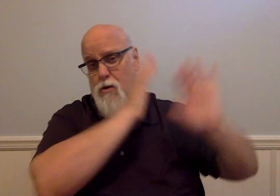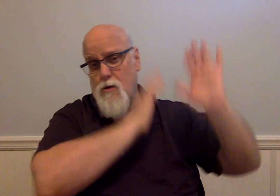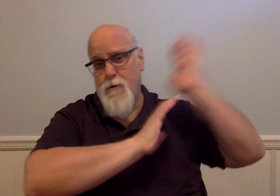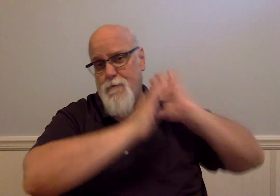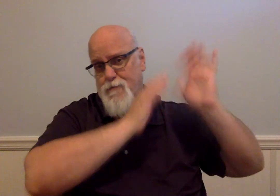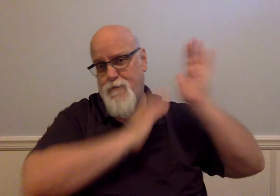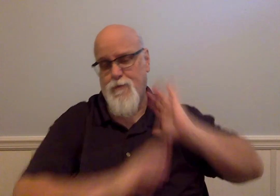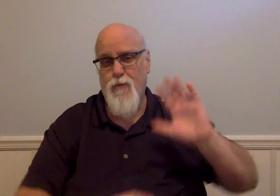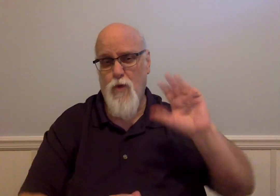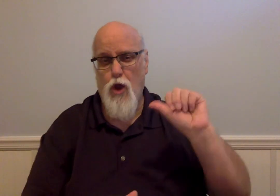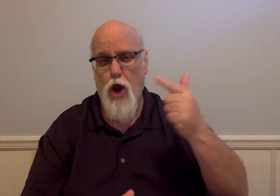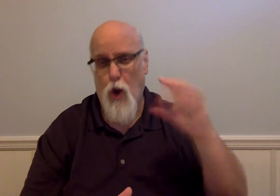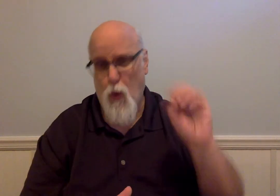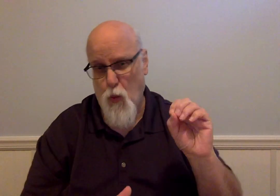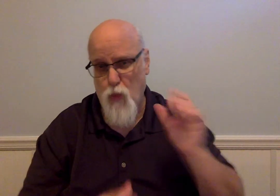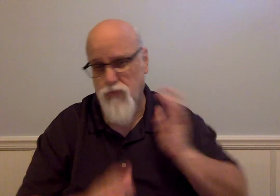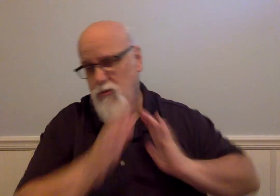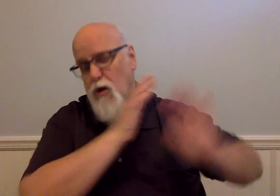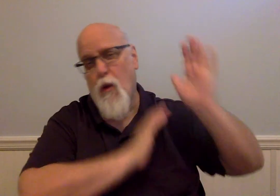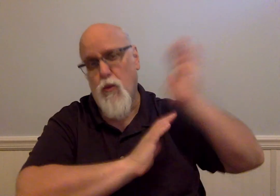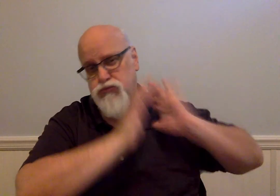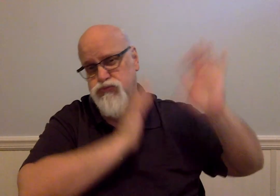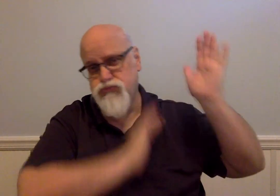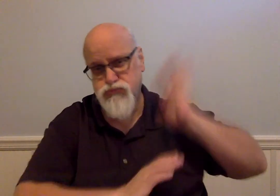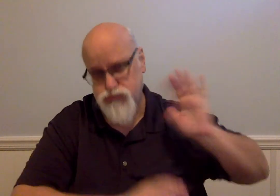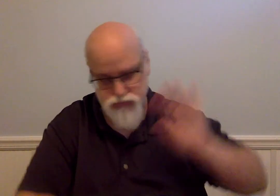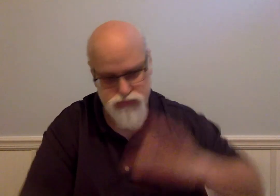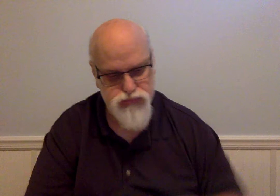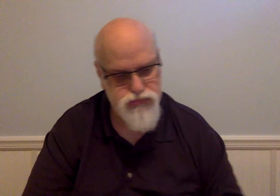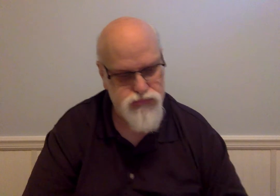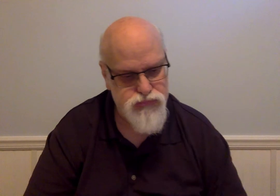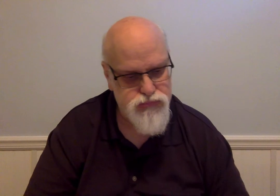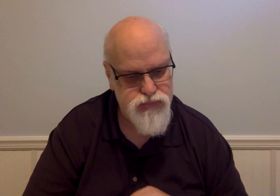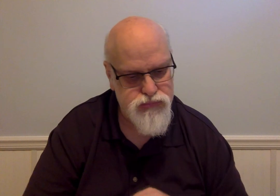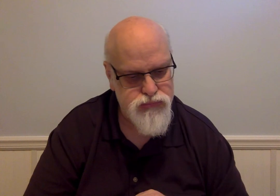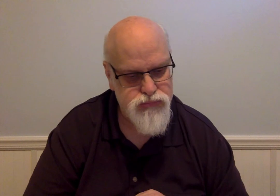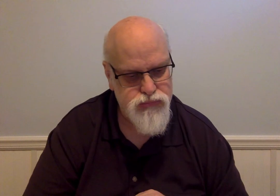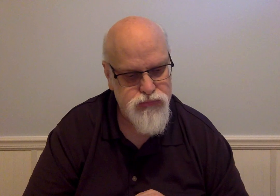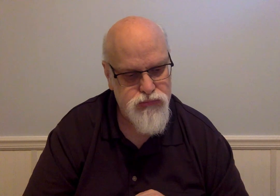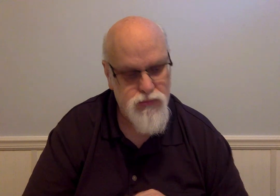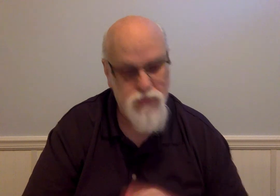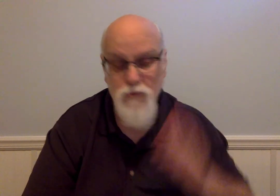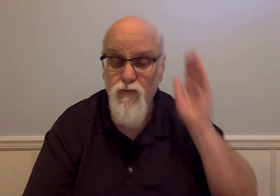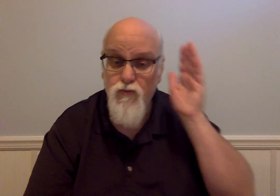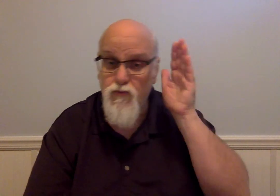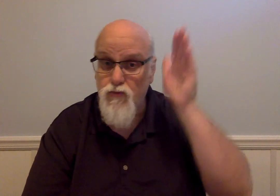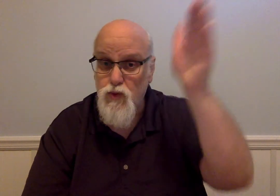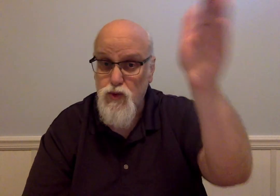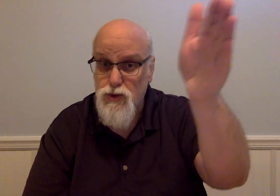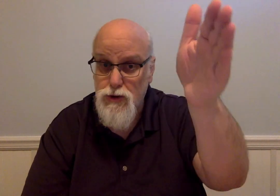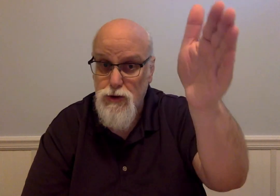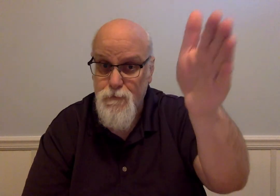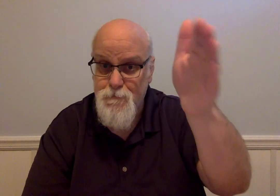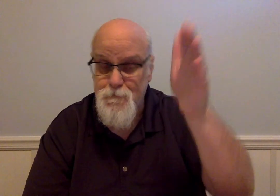A long time ago, so a long, long time ago. You throw that in the past. Into the